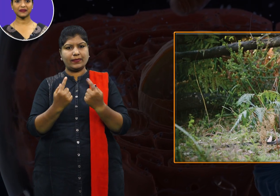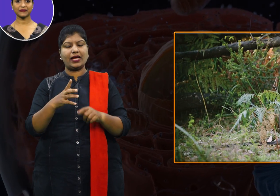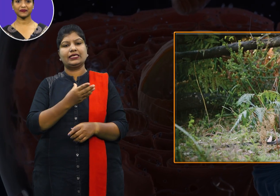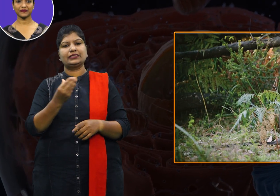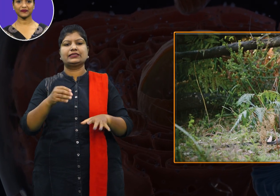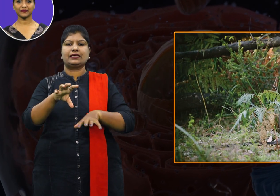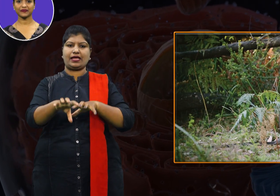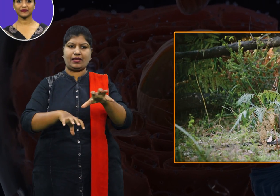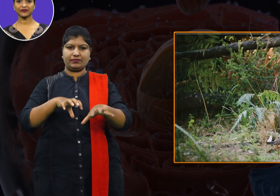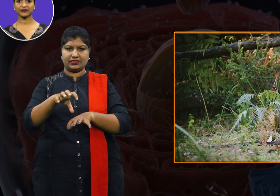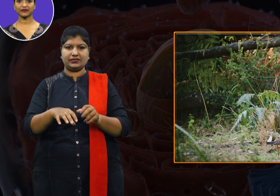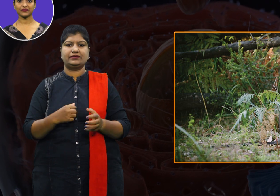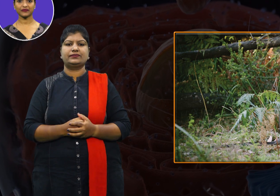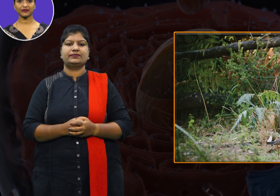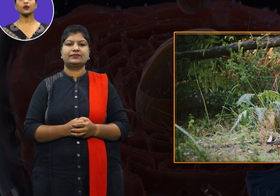animals.